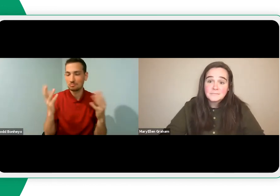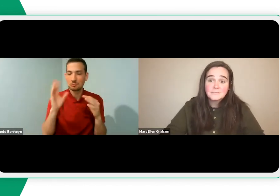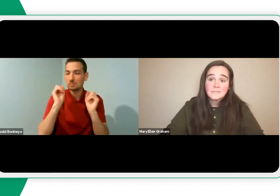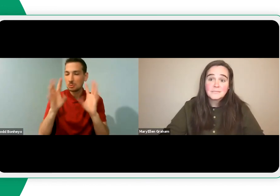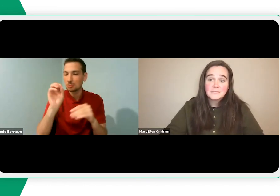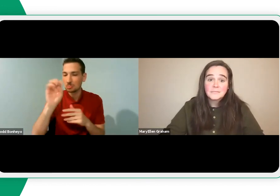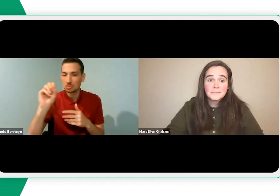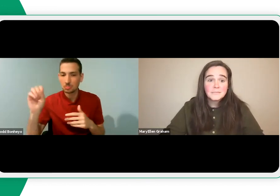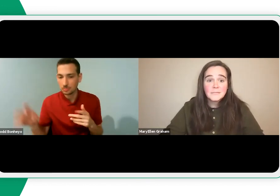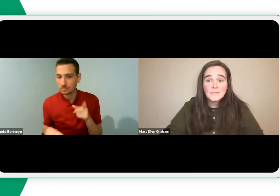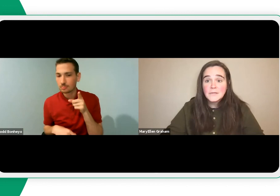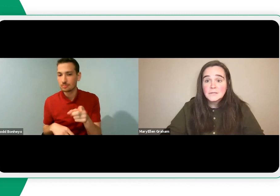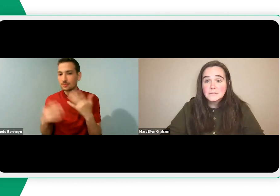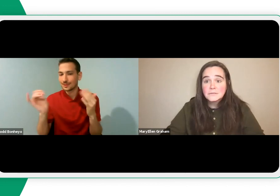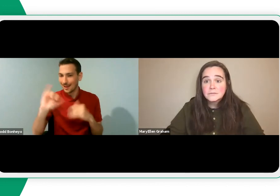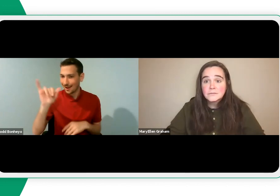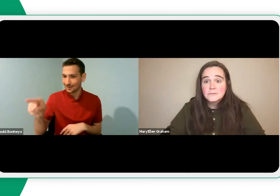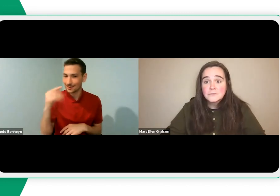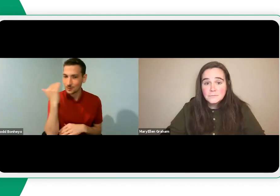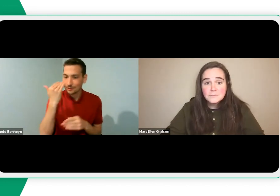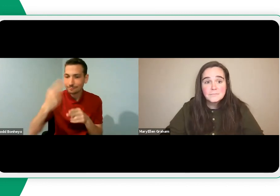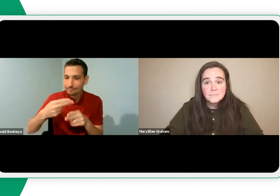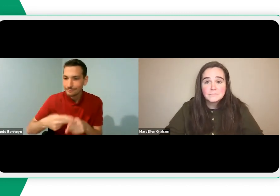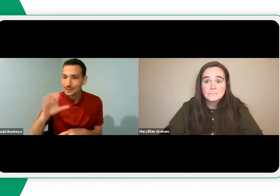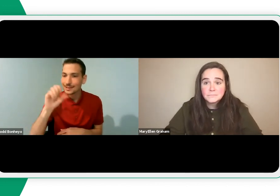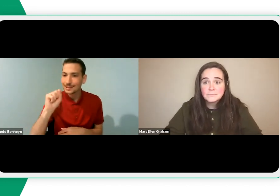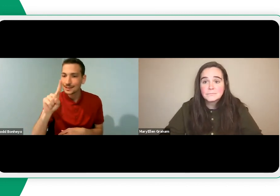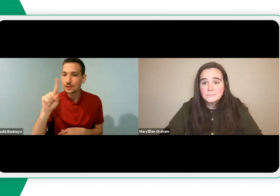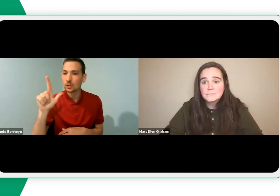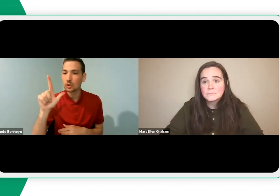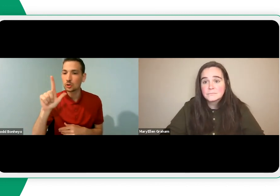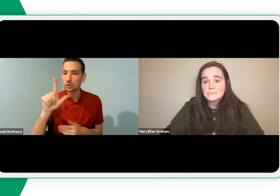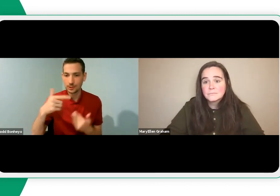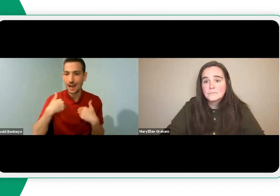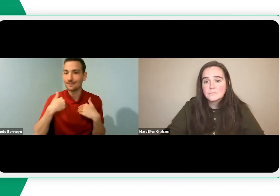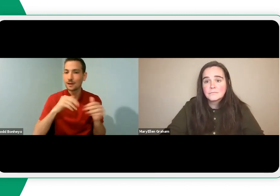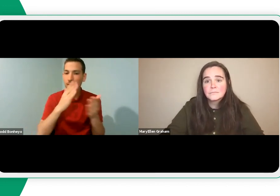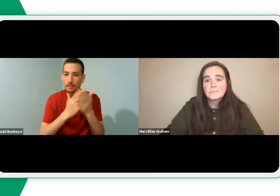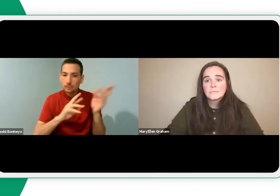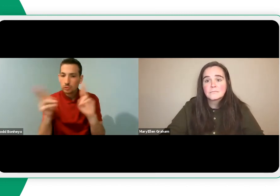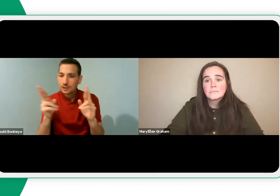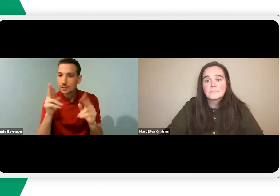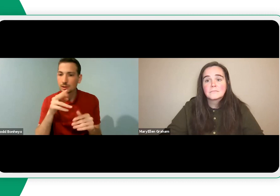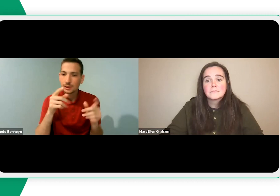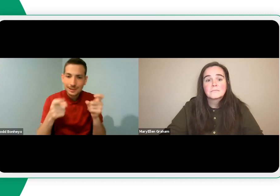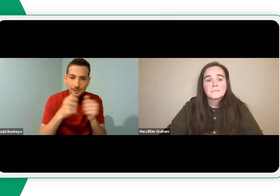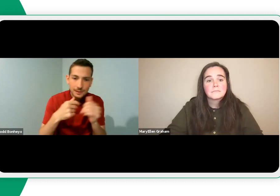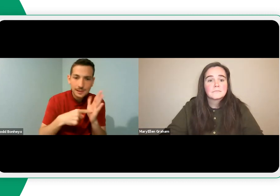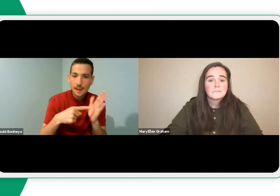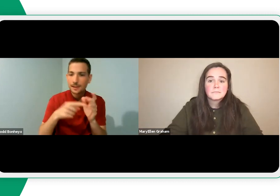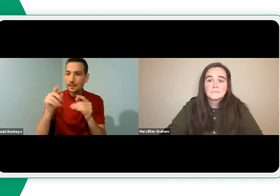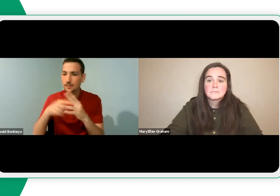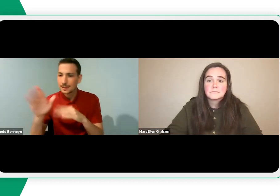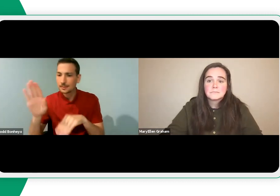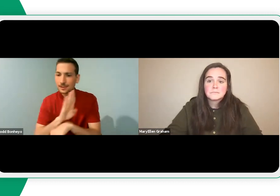ahead and wrap up and tell you a little bit about some more additional resources that are there to you. As Susanna had mentioned, CSD Learns has